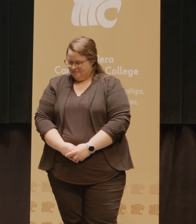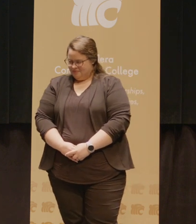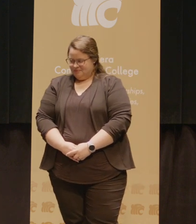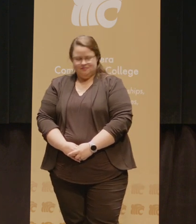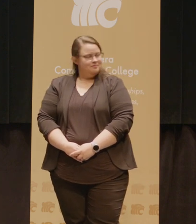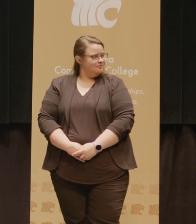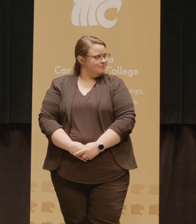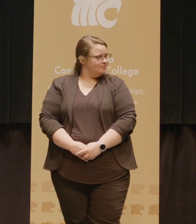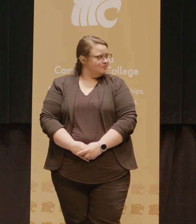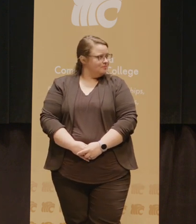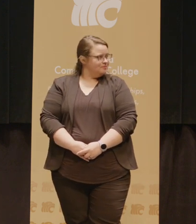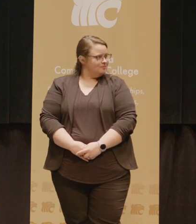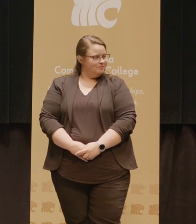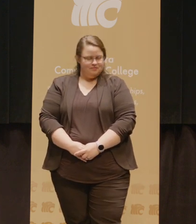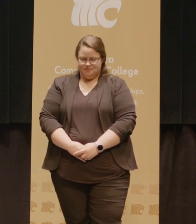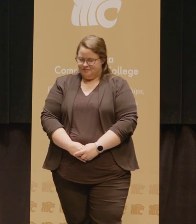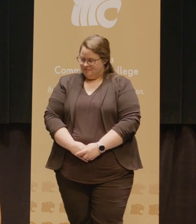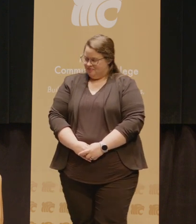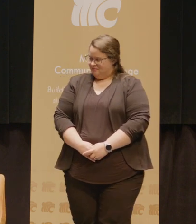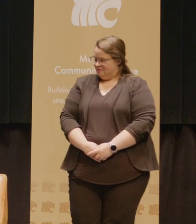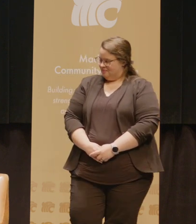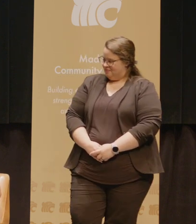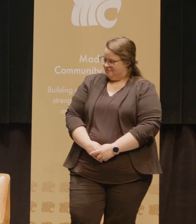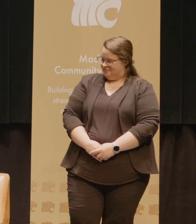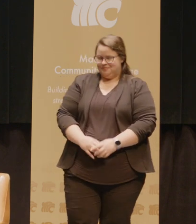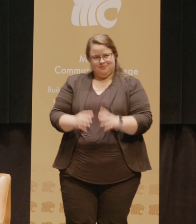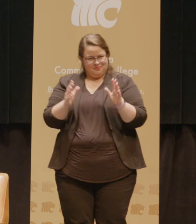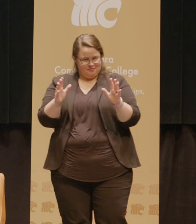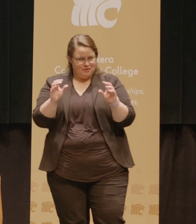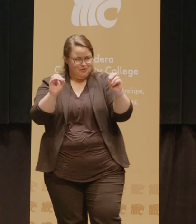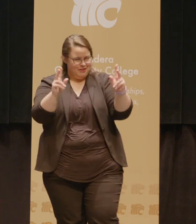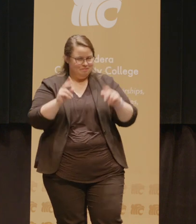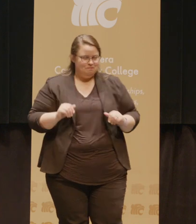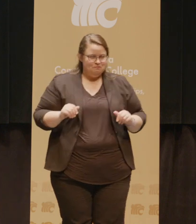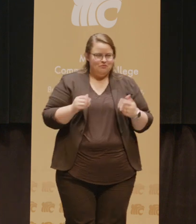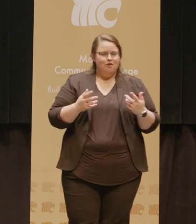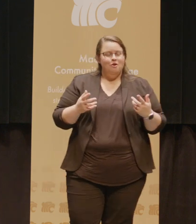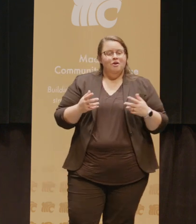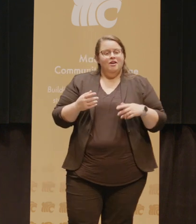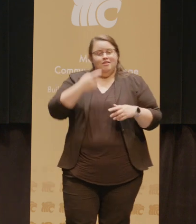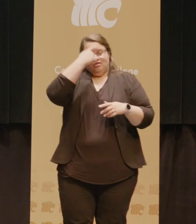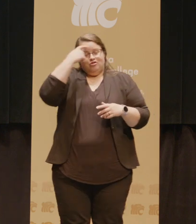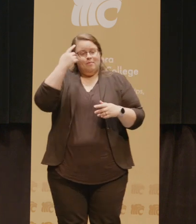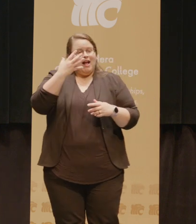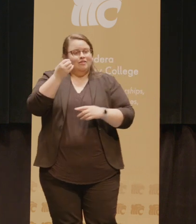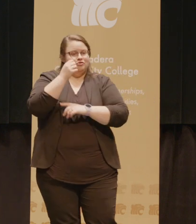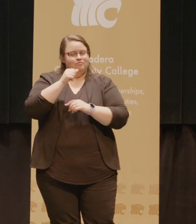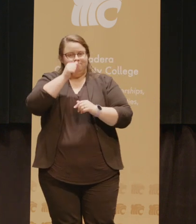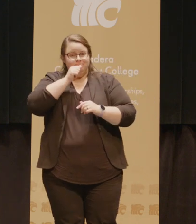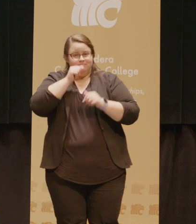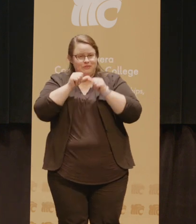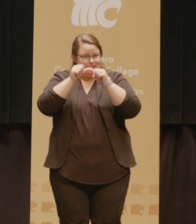get incorporated into the Trauma and Resilience Network? Okay. So the Trauma and Resilience